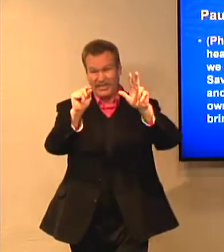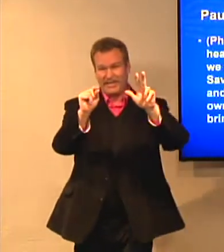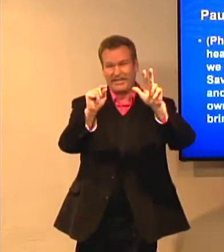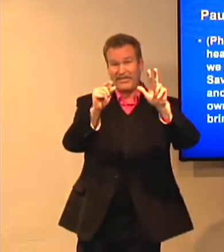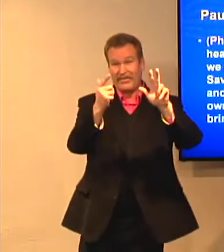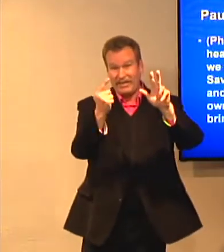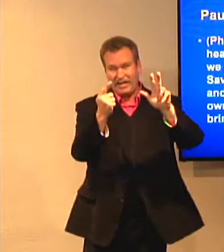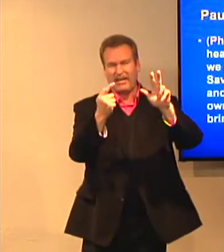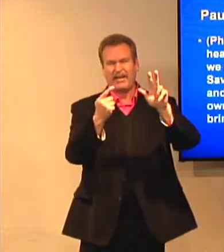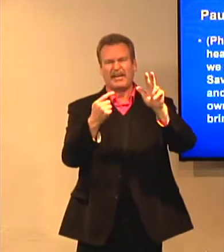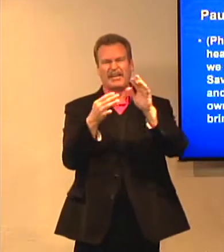Philippians chapter 3, verse